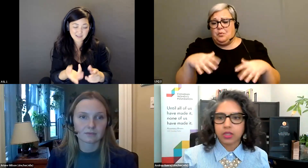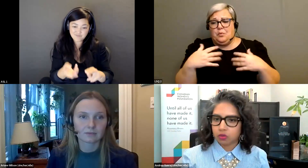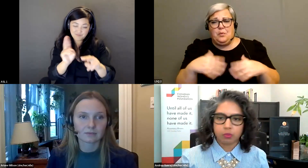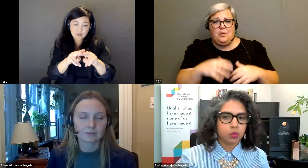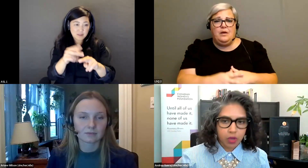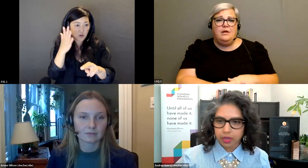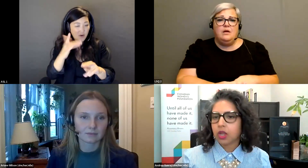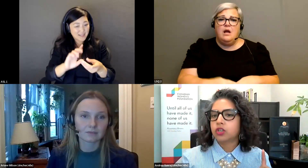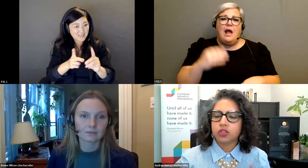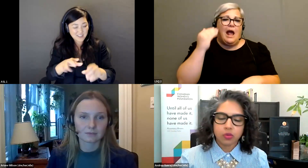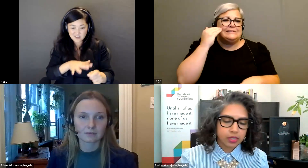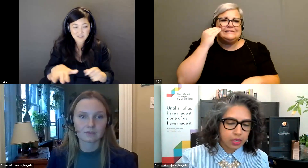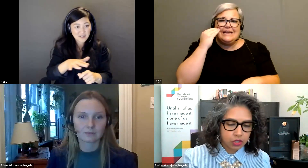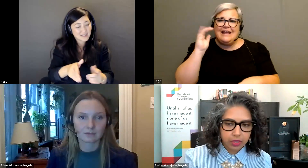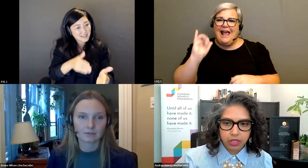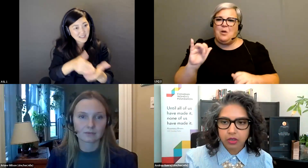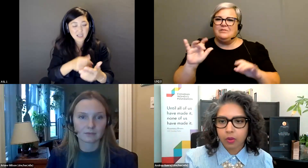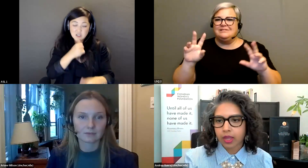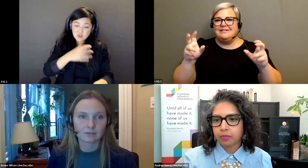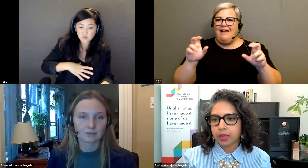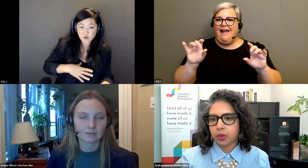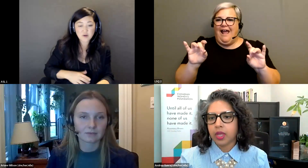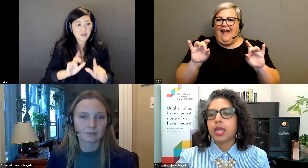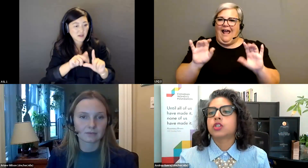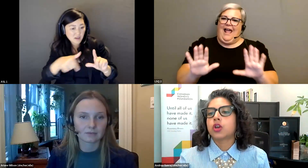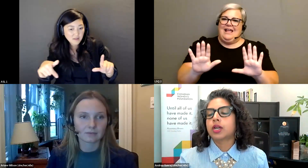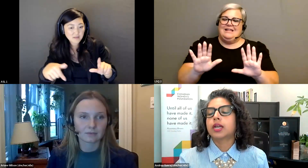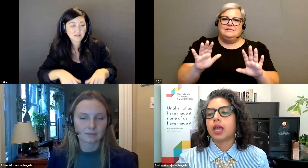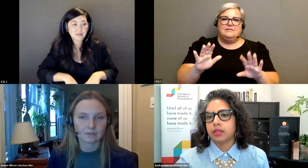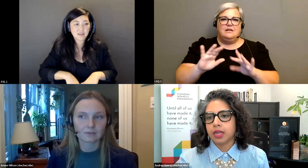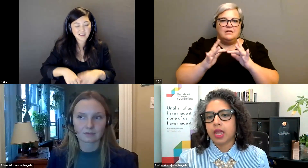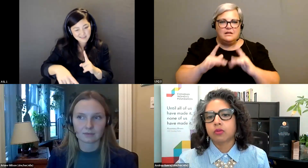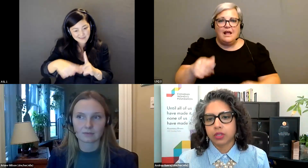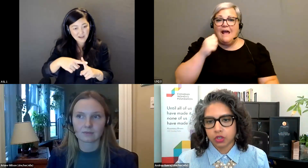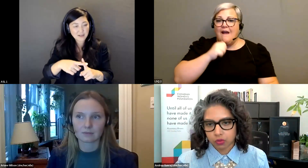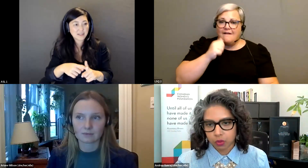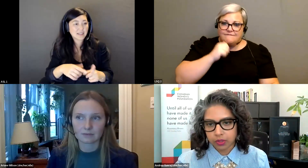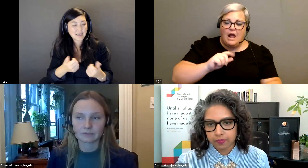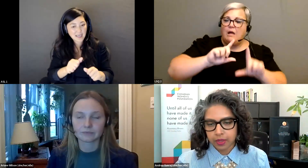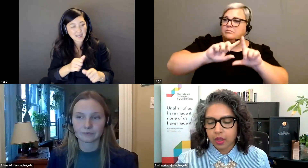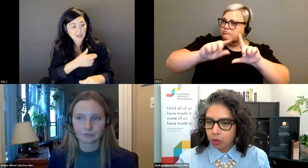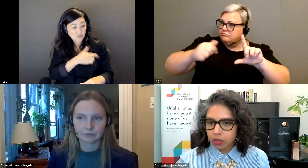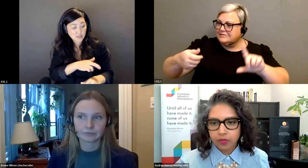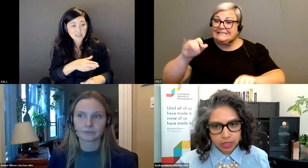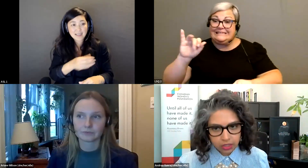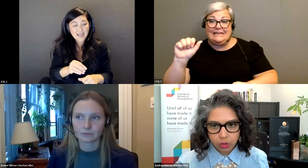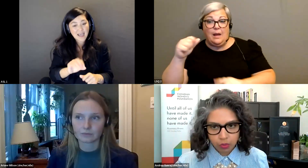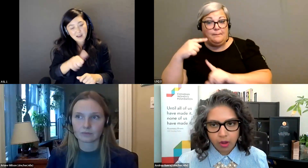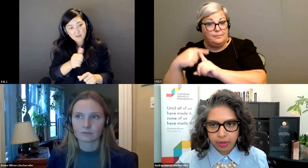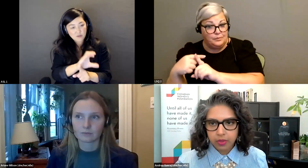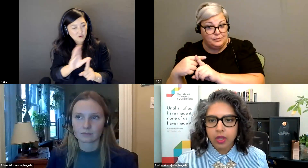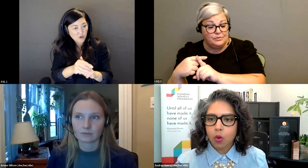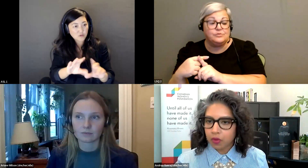against these groups, women, 2S LGBTQIA people, and targeted ethnic and religious groups. We're delving into